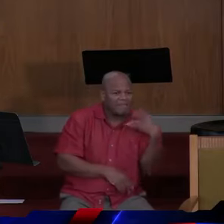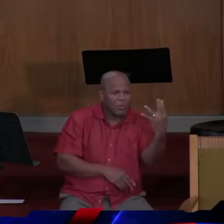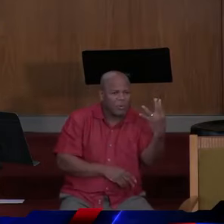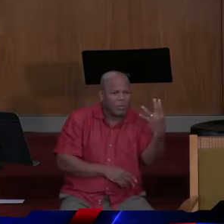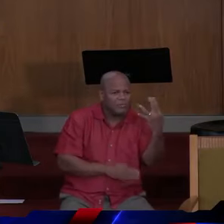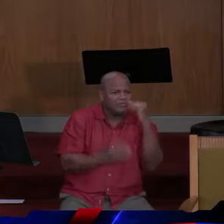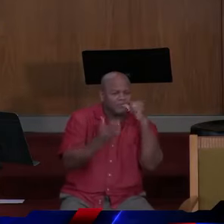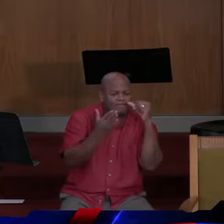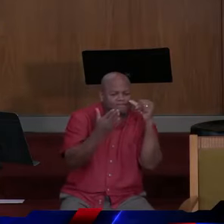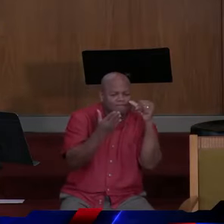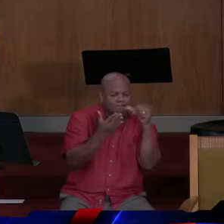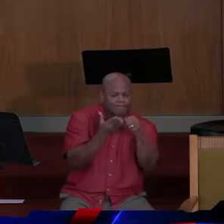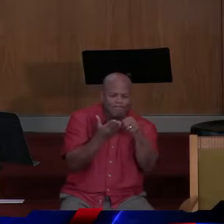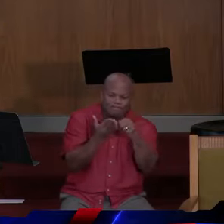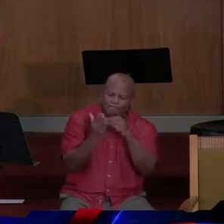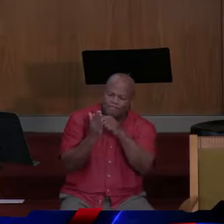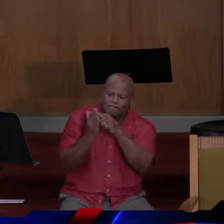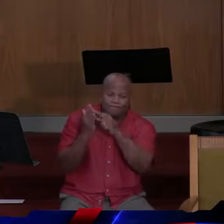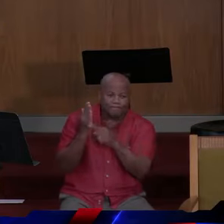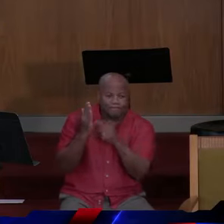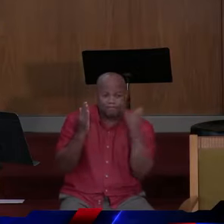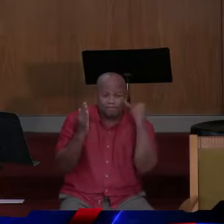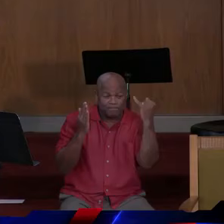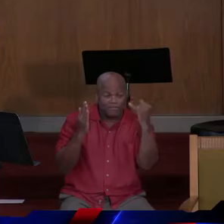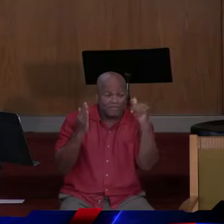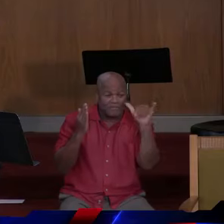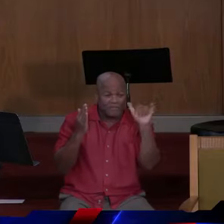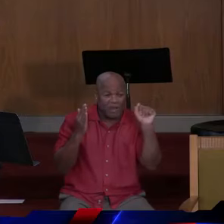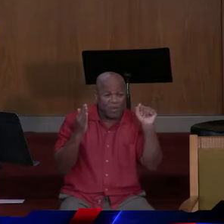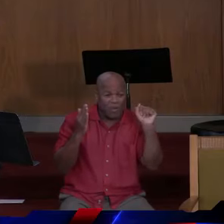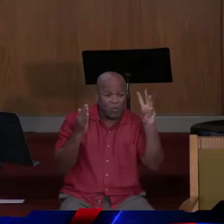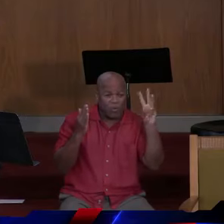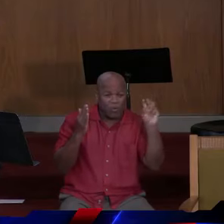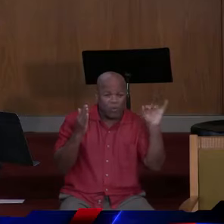letters that give the connotation of Yahweh.